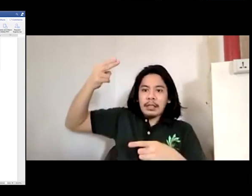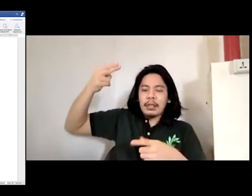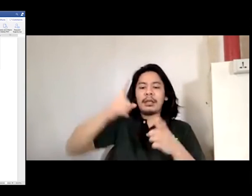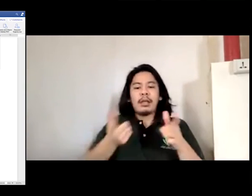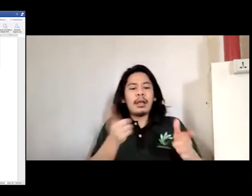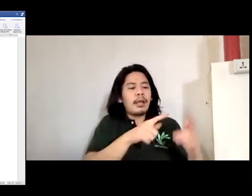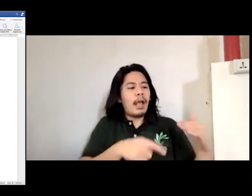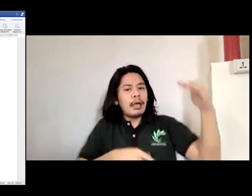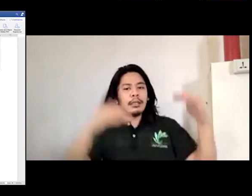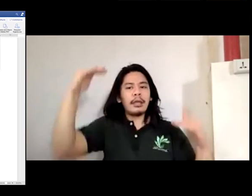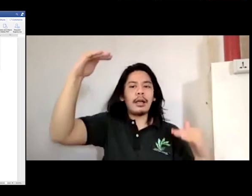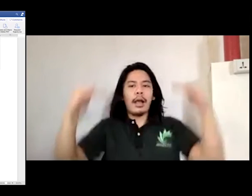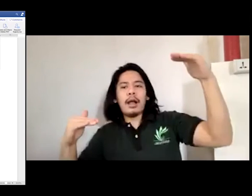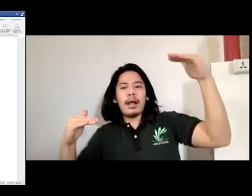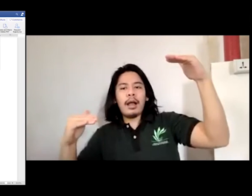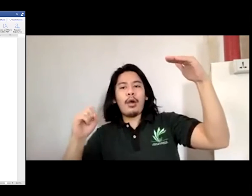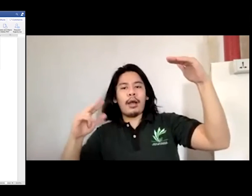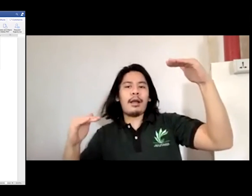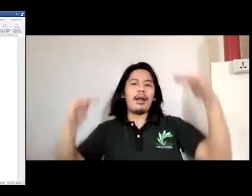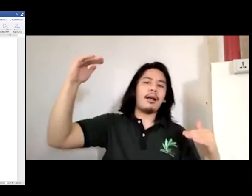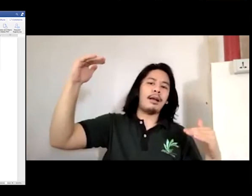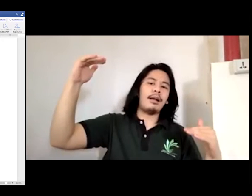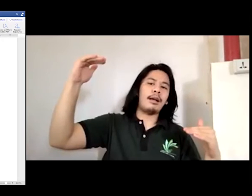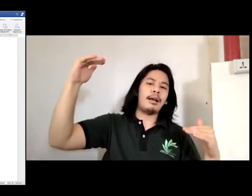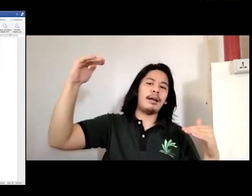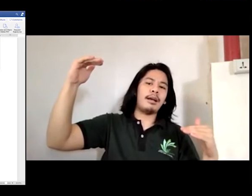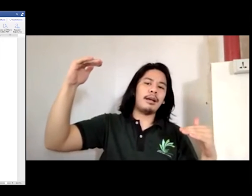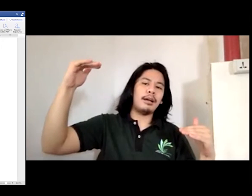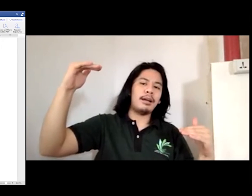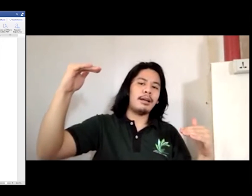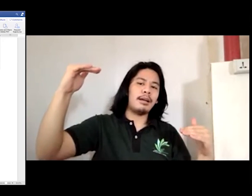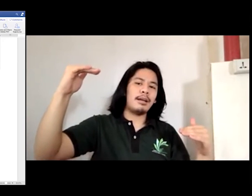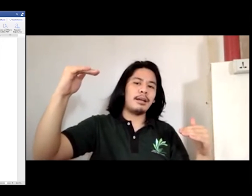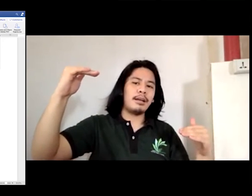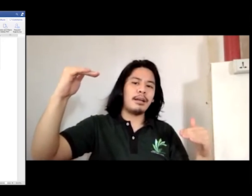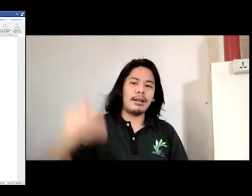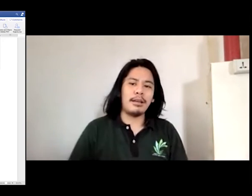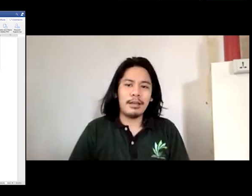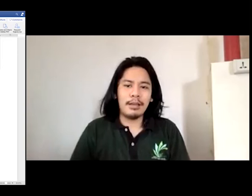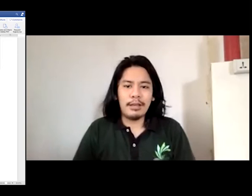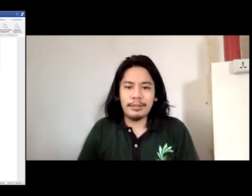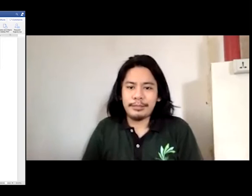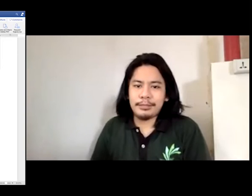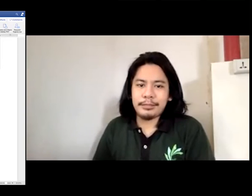when we say bigger than, it also has to incorporate some kind of